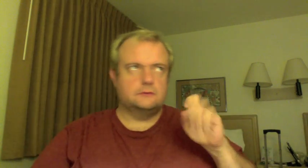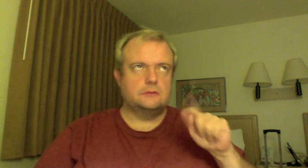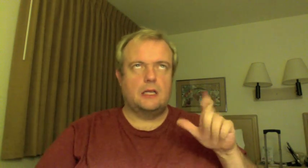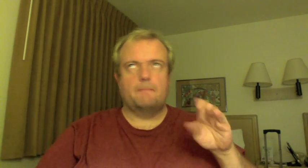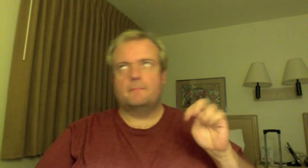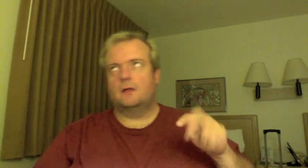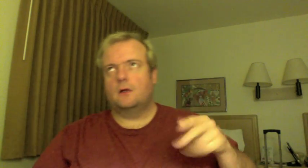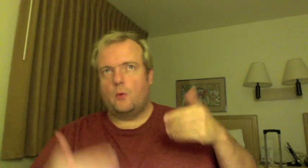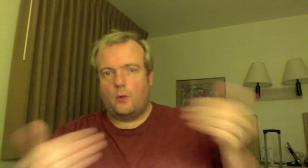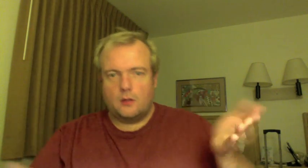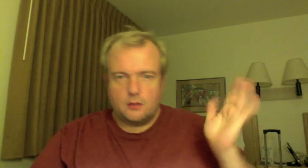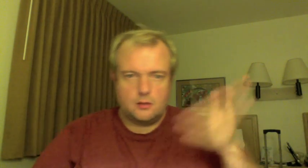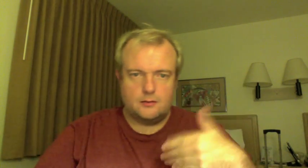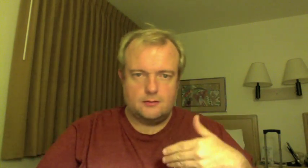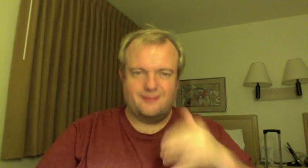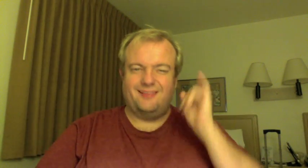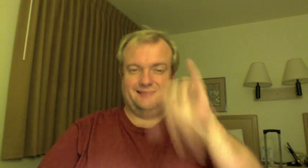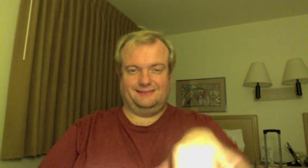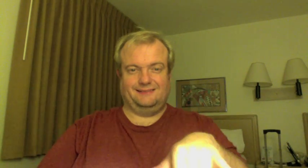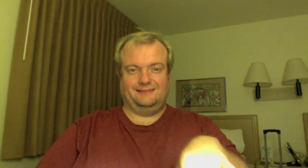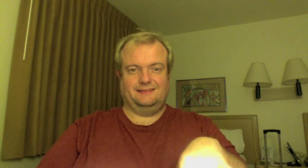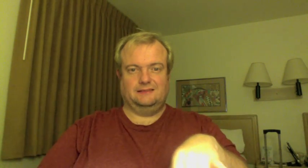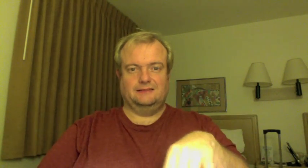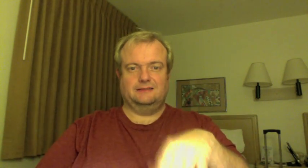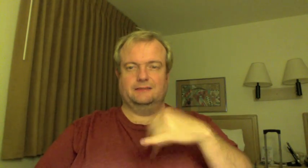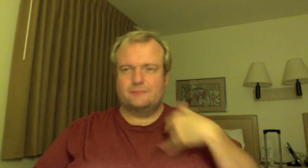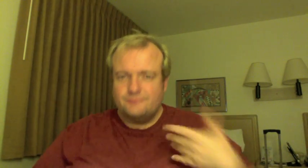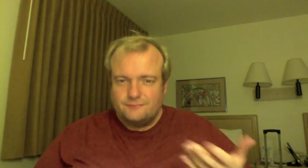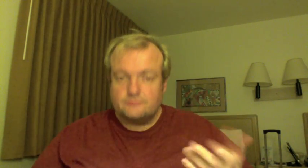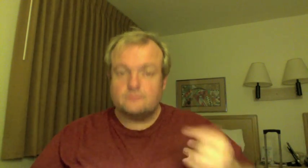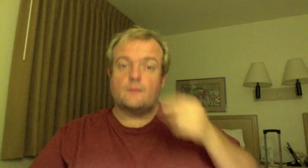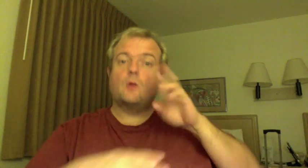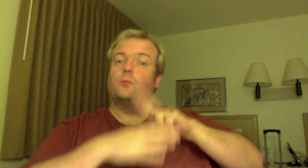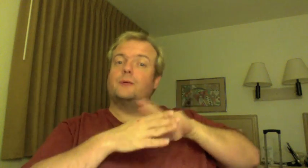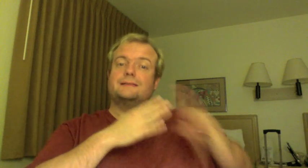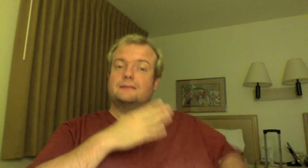the geothermal heating and rainwater capture system to feed the grass on the field,